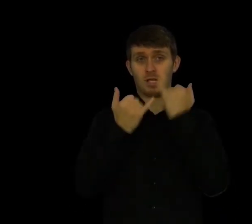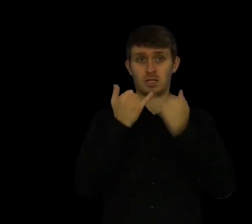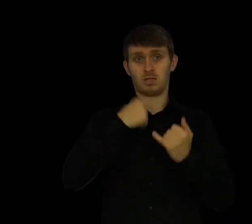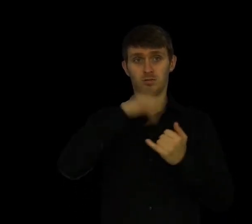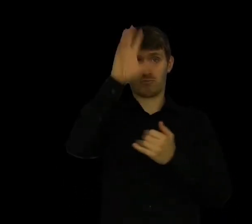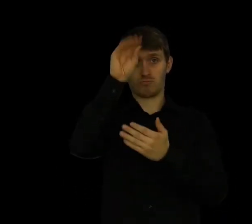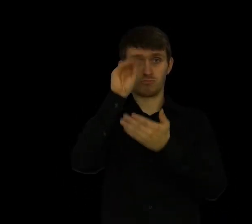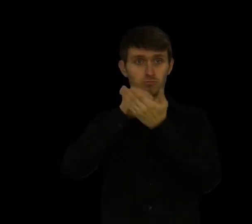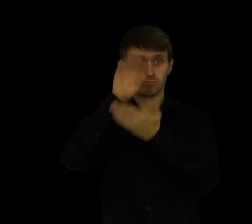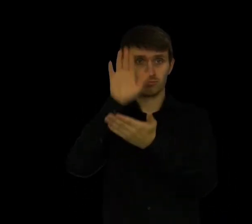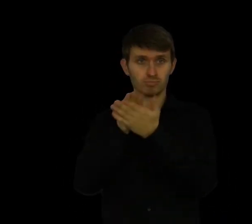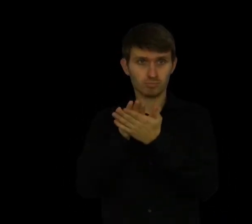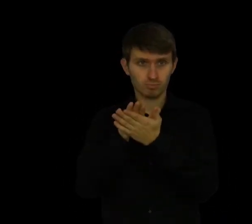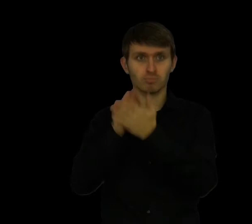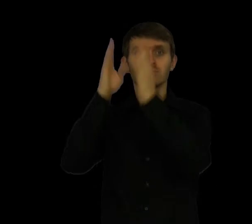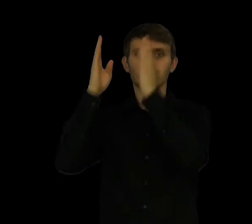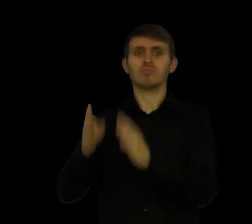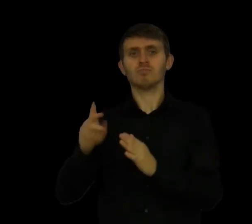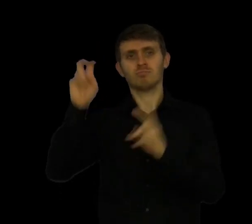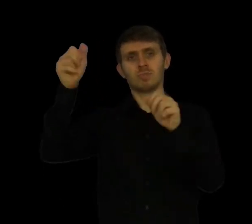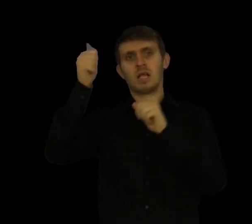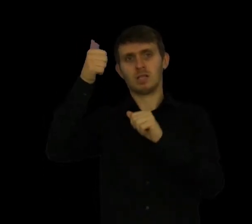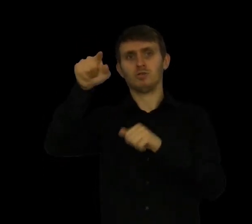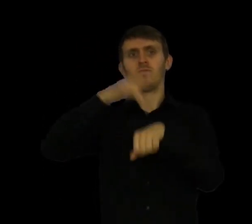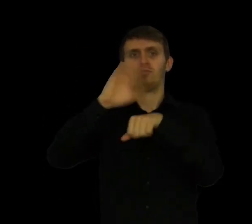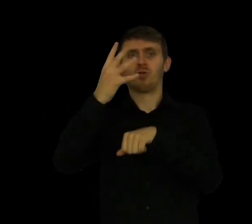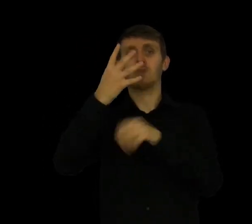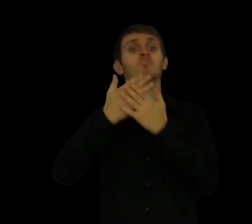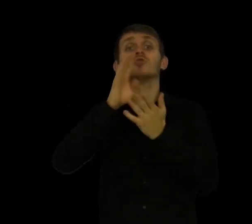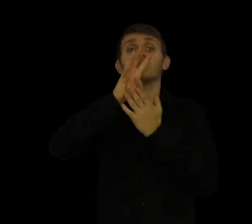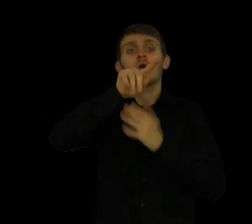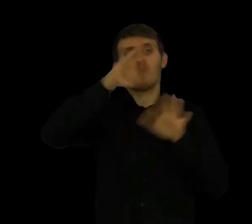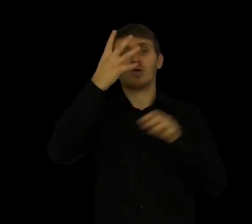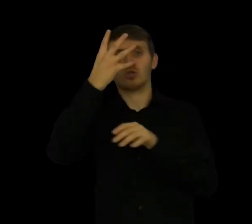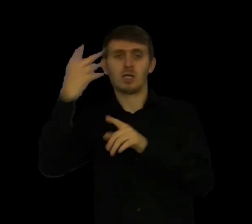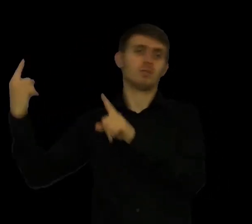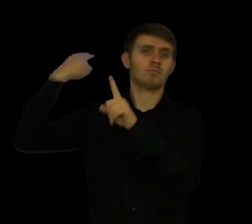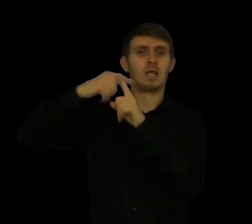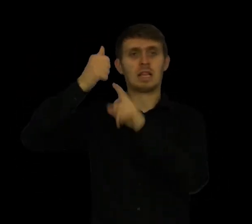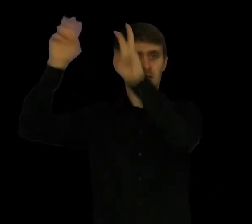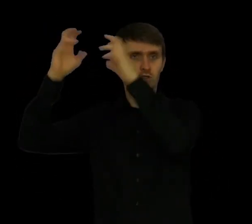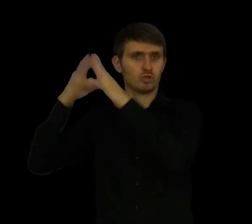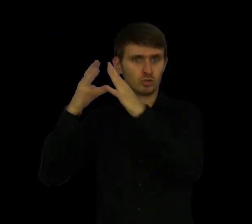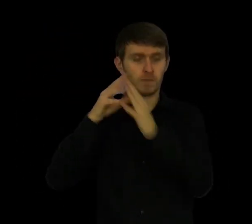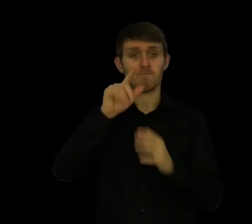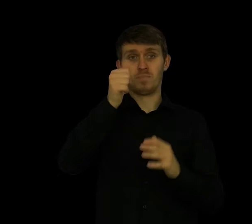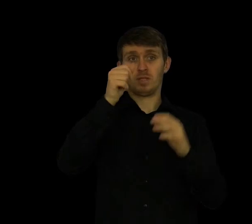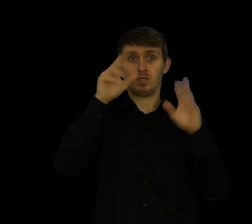And so when we write it down here in the sum, we could say, well, look, the 4 is in the ones place, so it's equal to 4 plus 110. So let's write